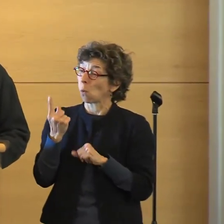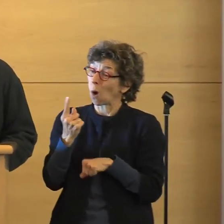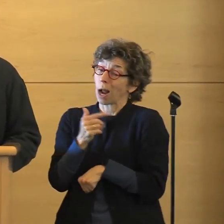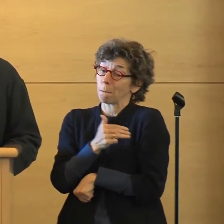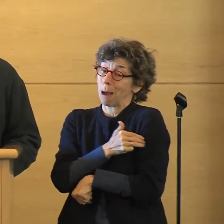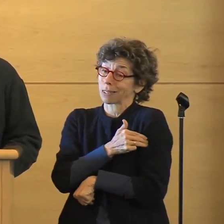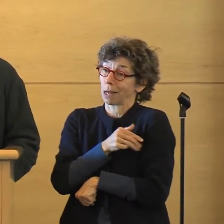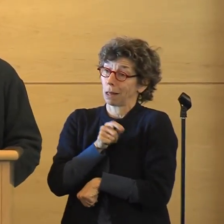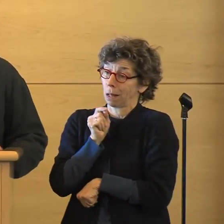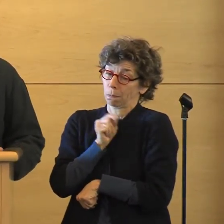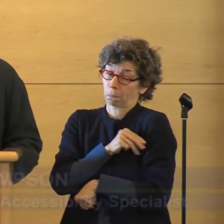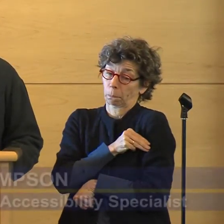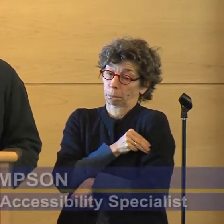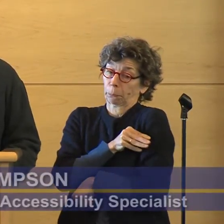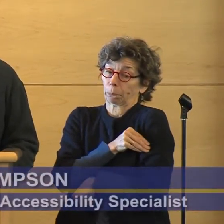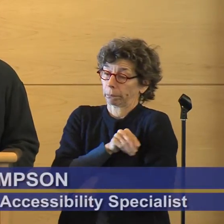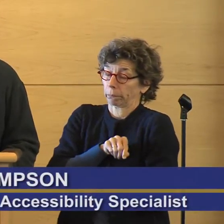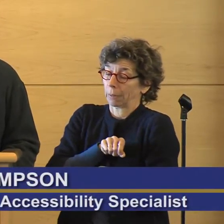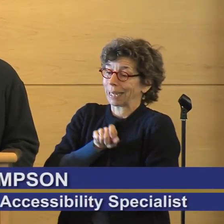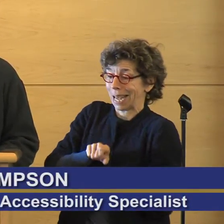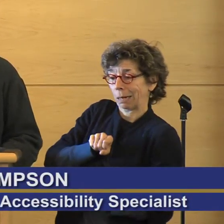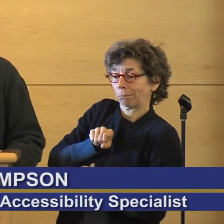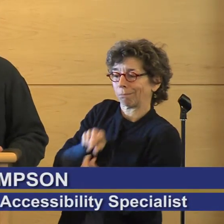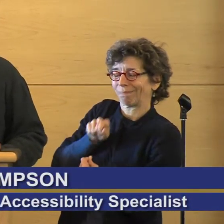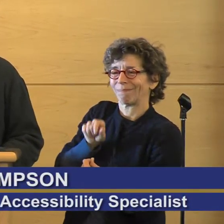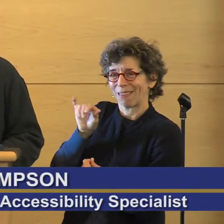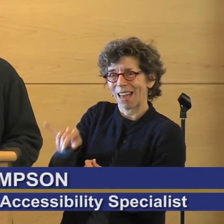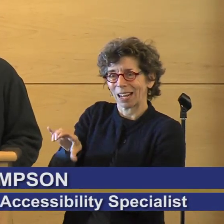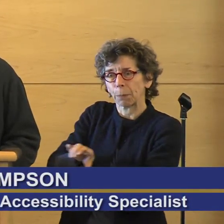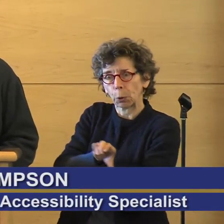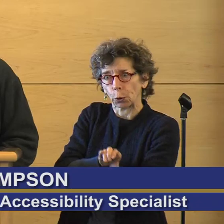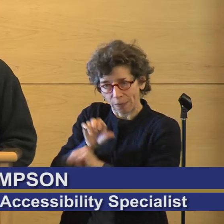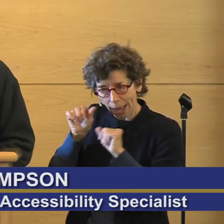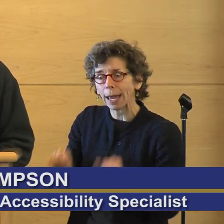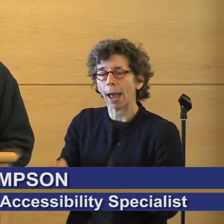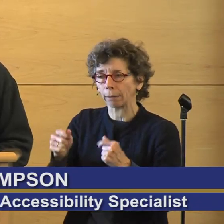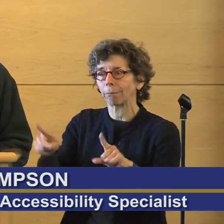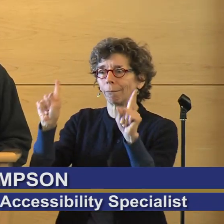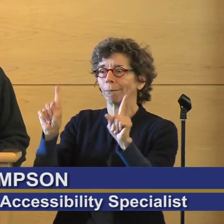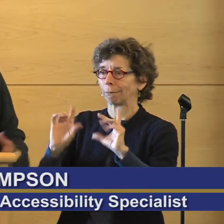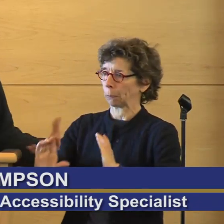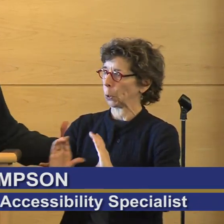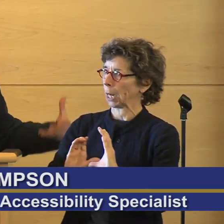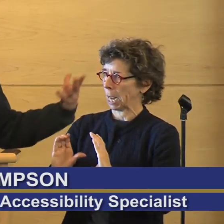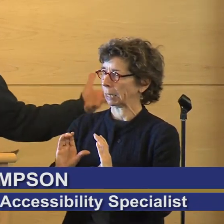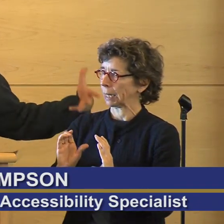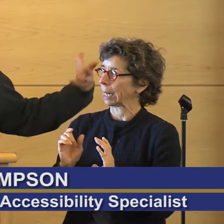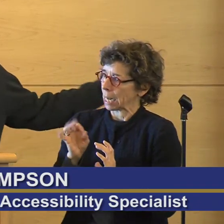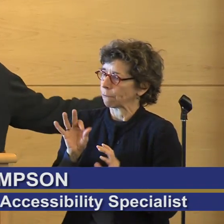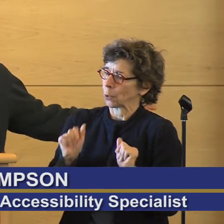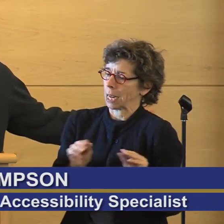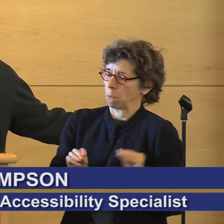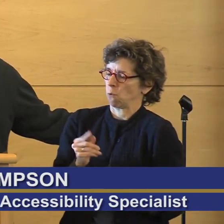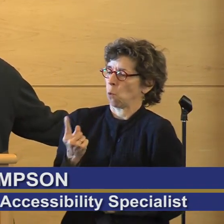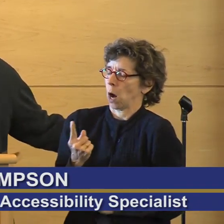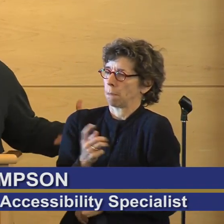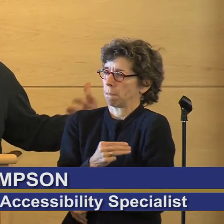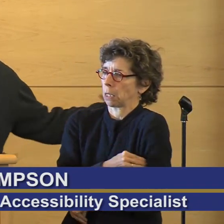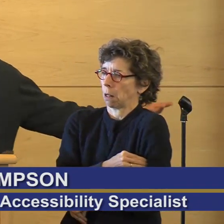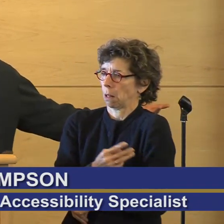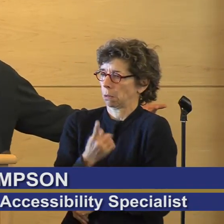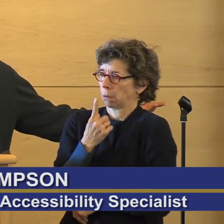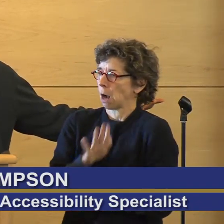assistive technologies. And there's just so much assistive technology that's out there that really anybody